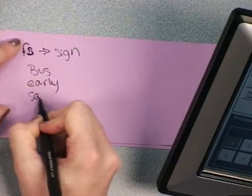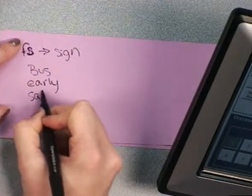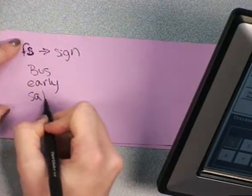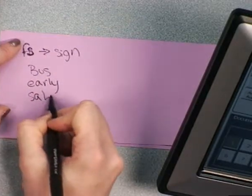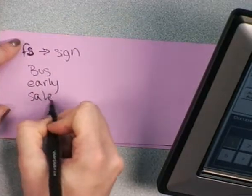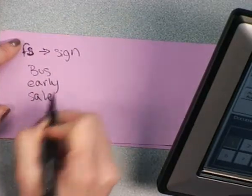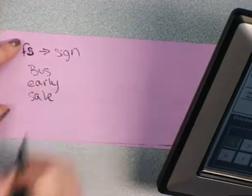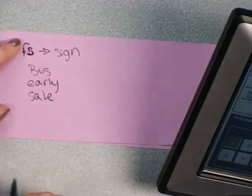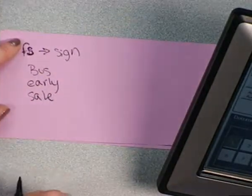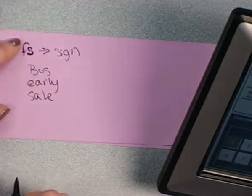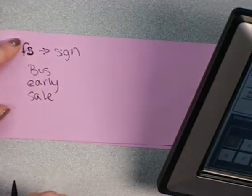sail.